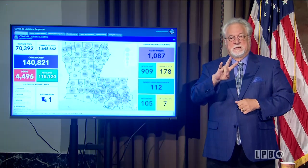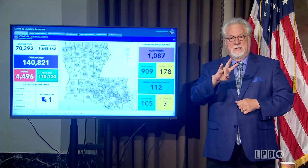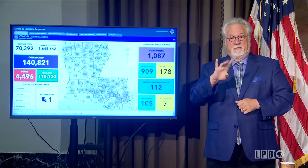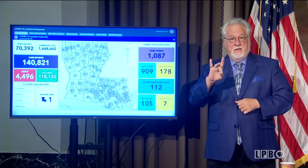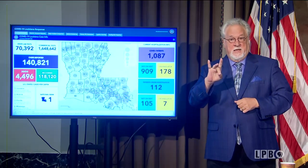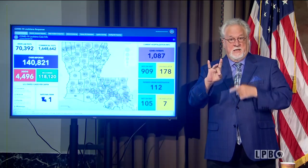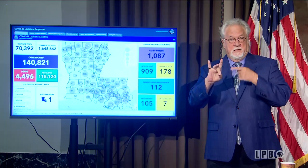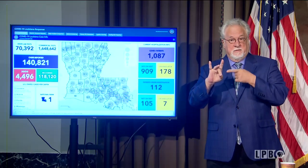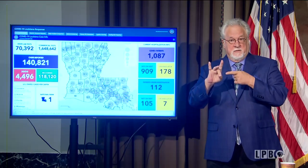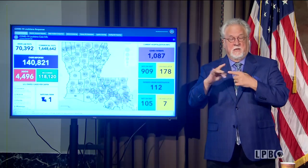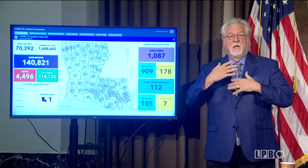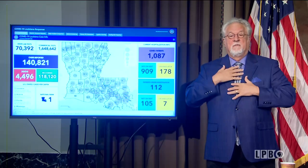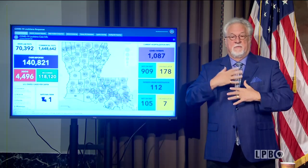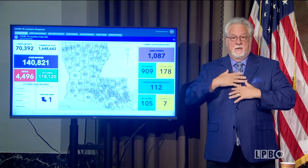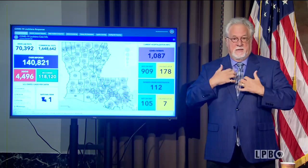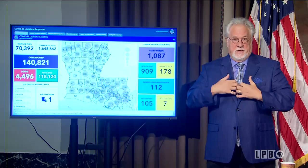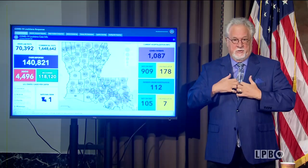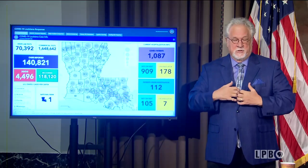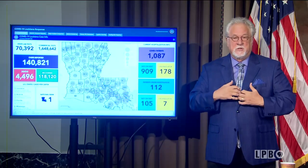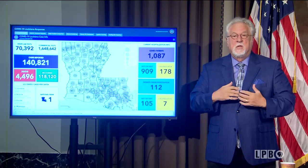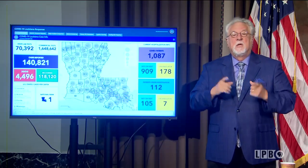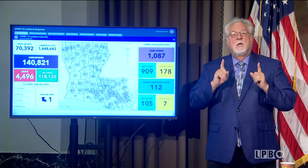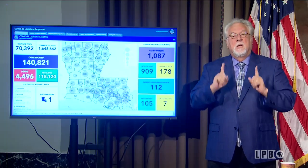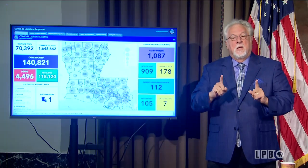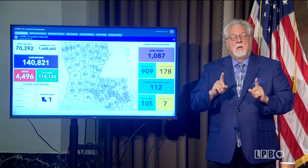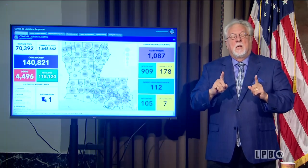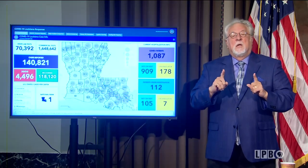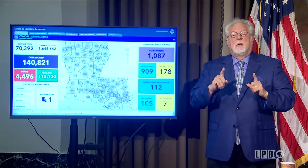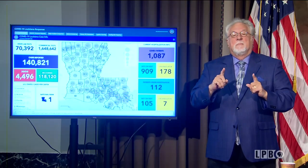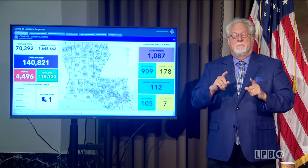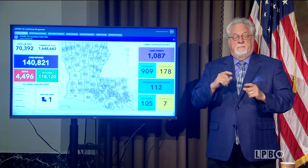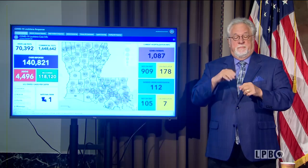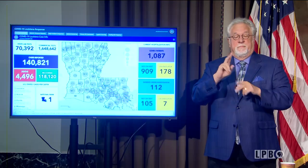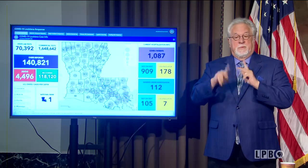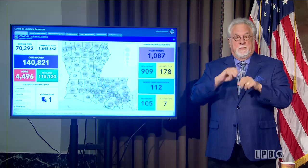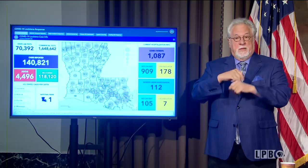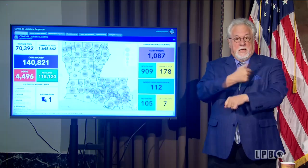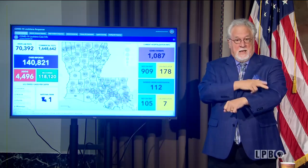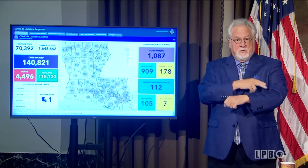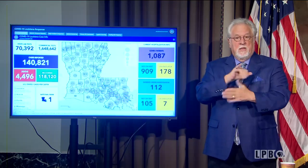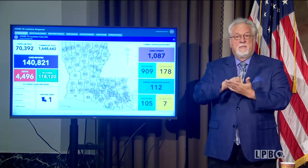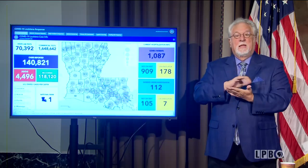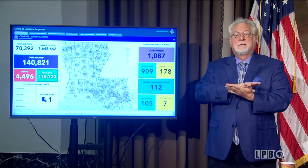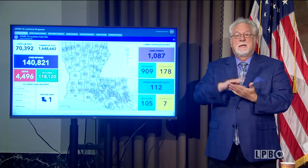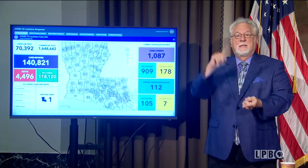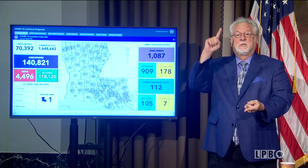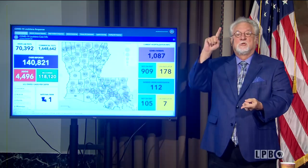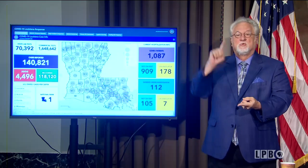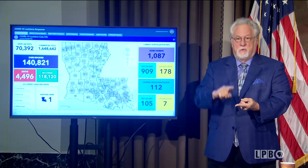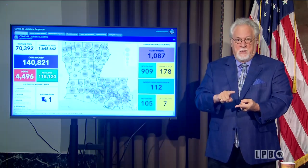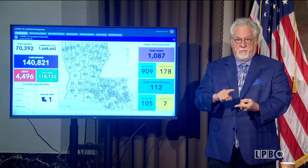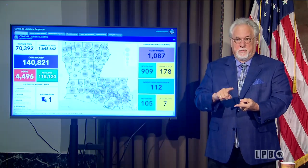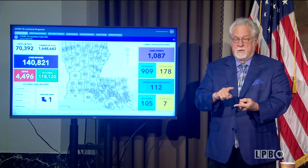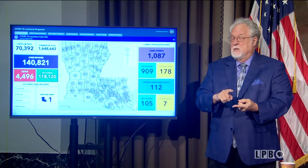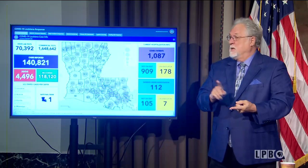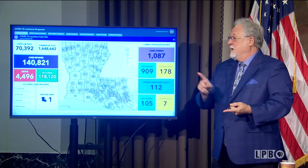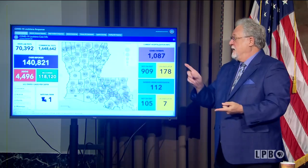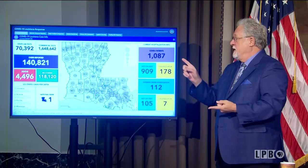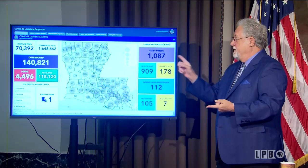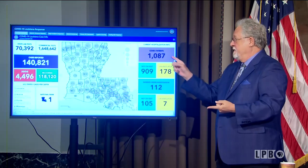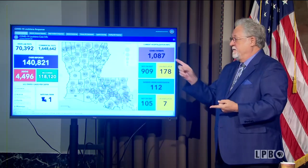178 of them are on ventilators. Now, with respect to the hospitalized patients, this is a nice drop. And these